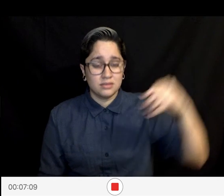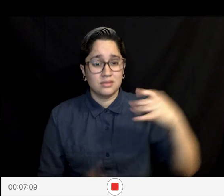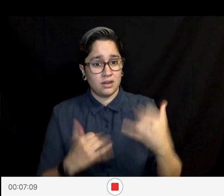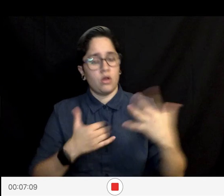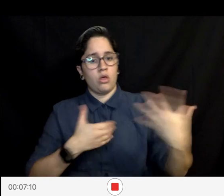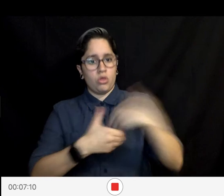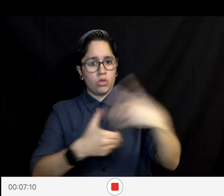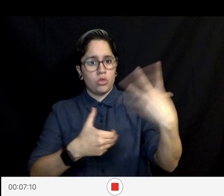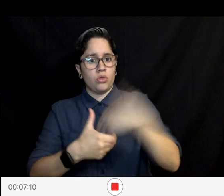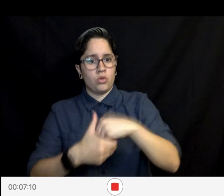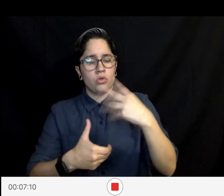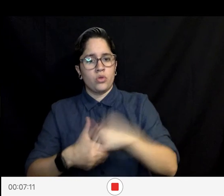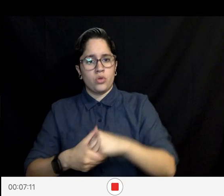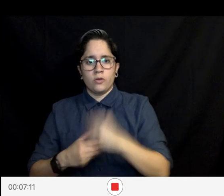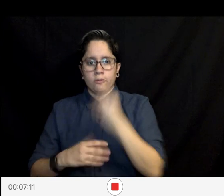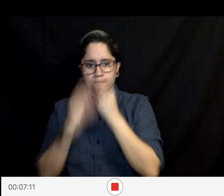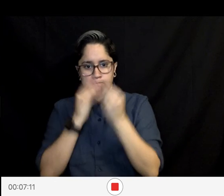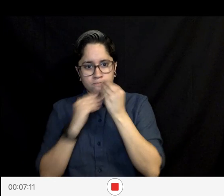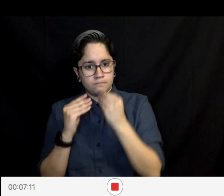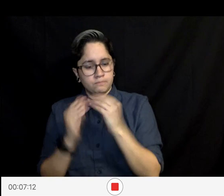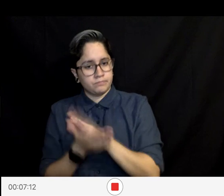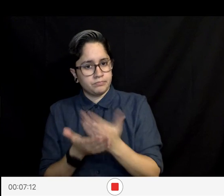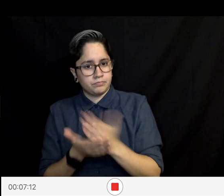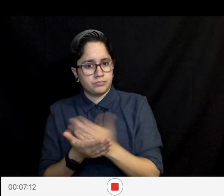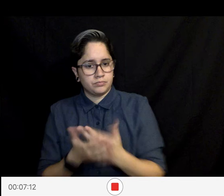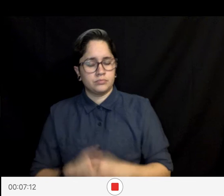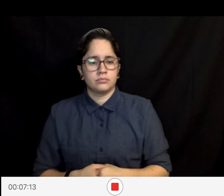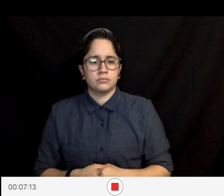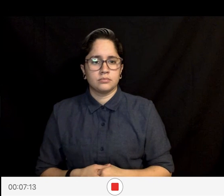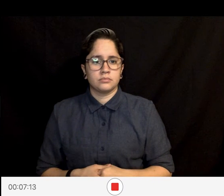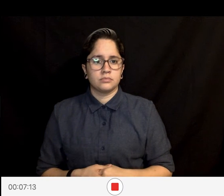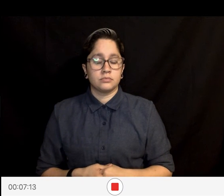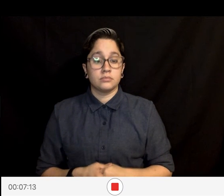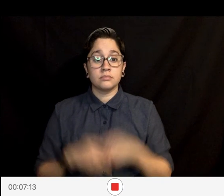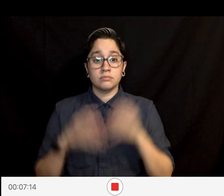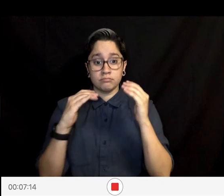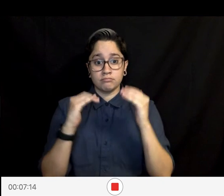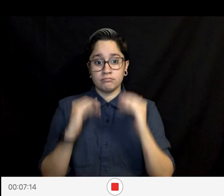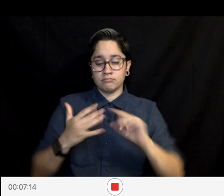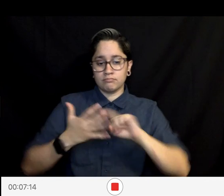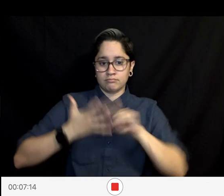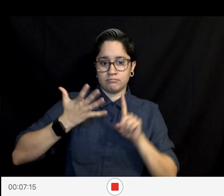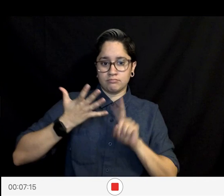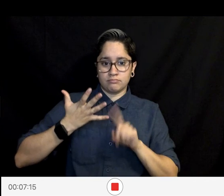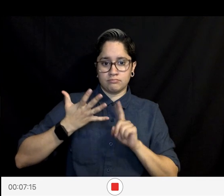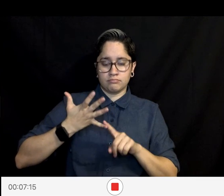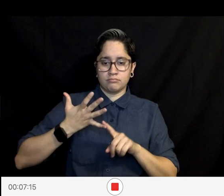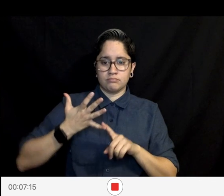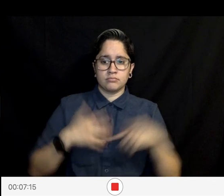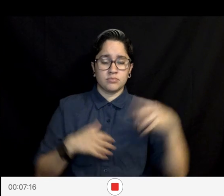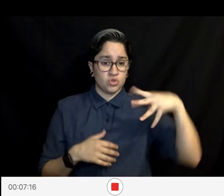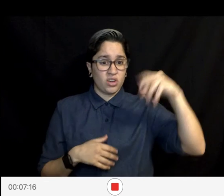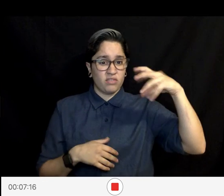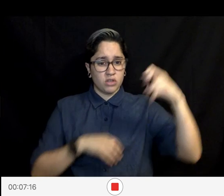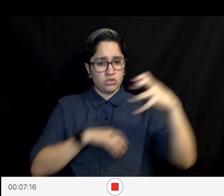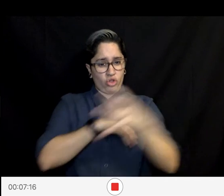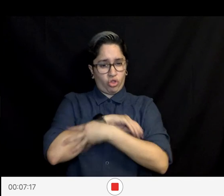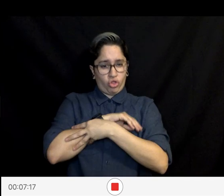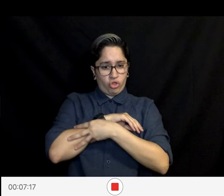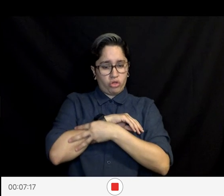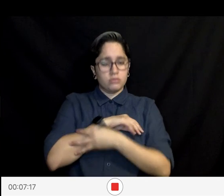Jellyfish stings happen for a very limited number of reasons compared to what is seen in mainstream